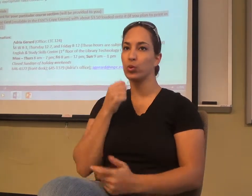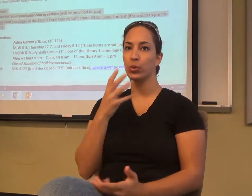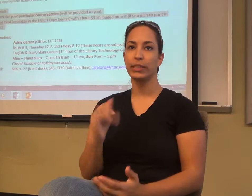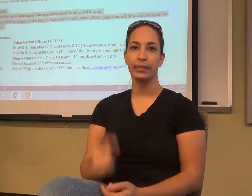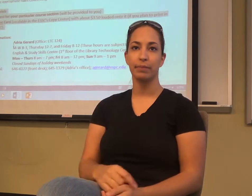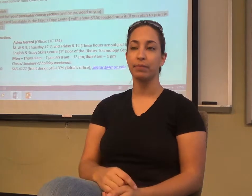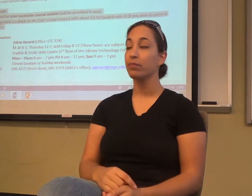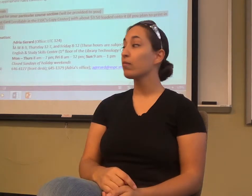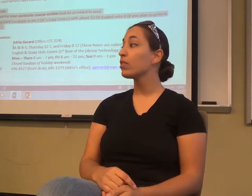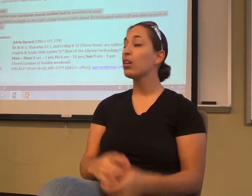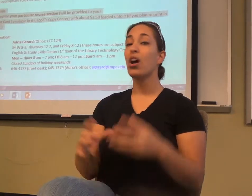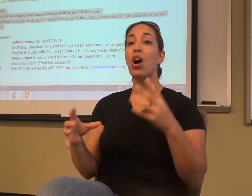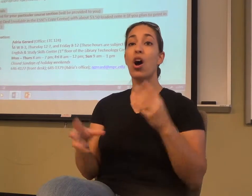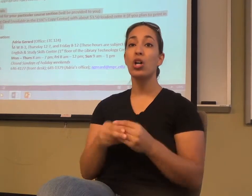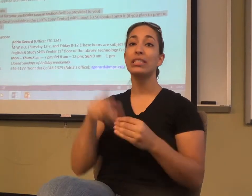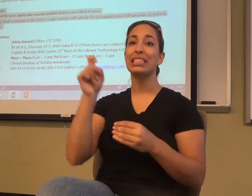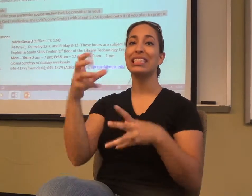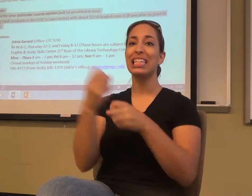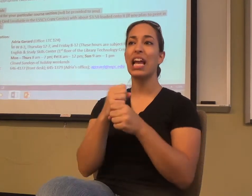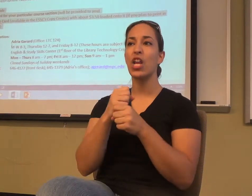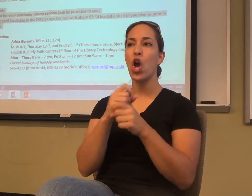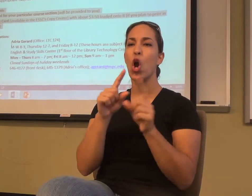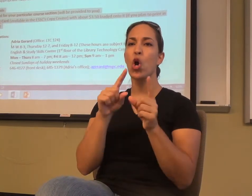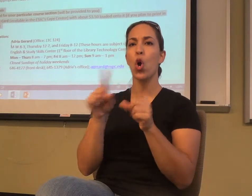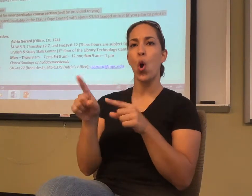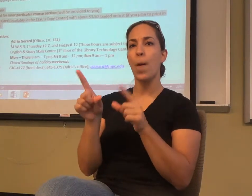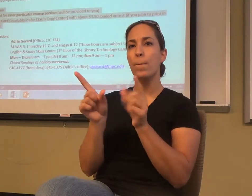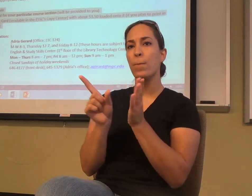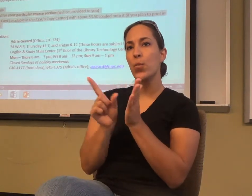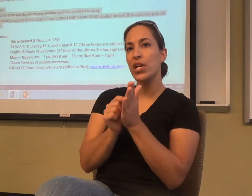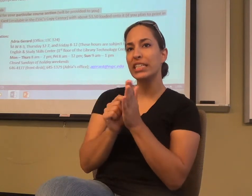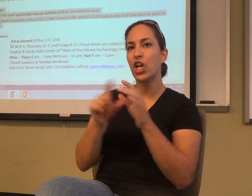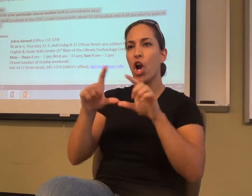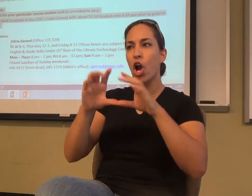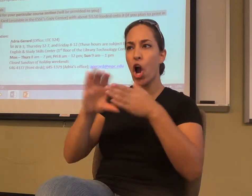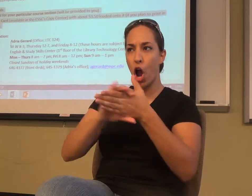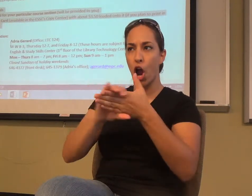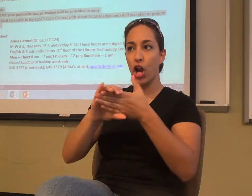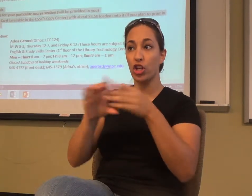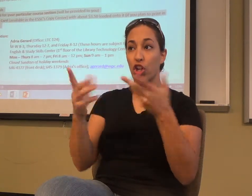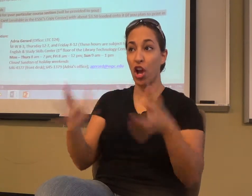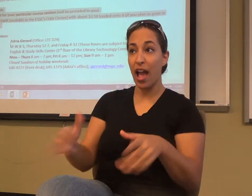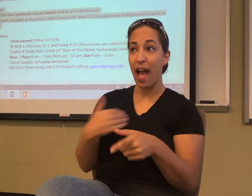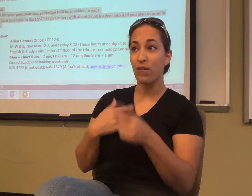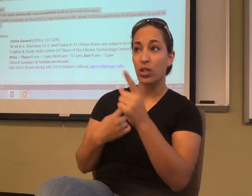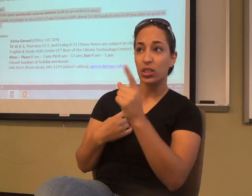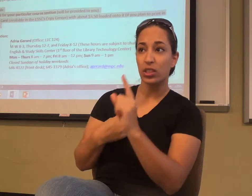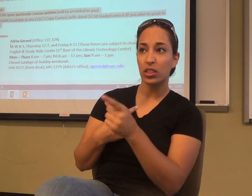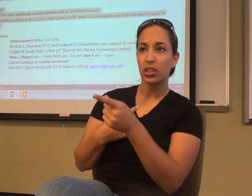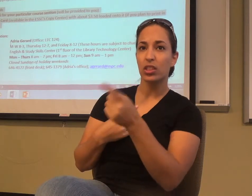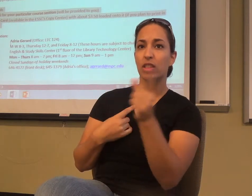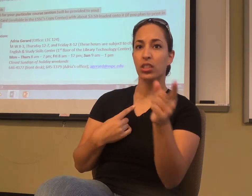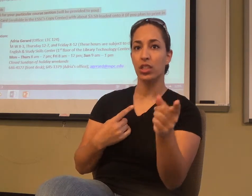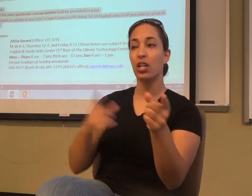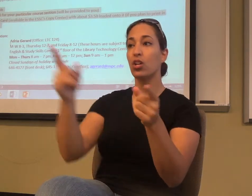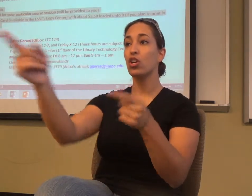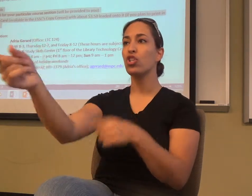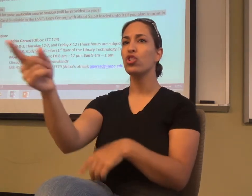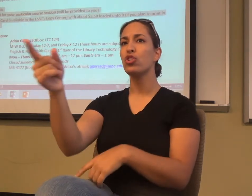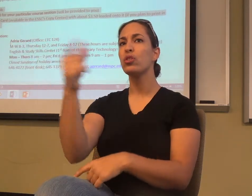is a print card. Does anybody have a Go Print card already? Do you have one with you that you could show the class for those new students